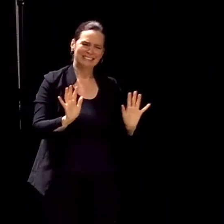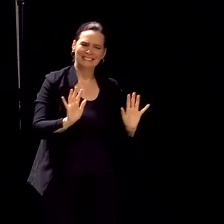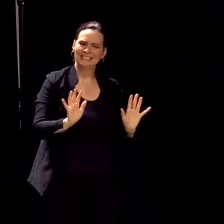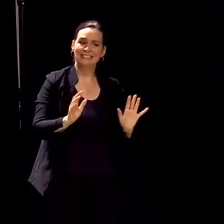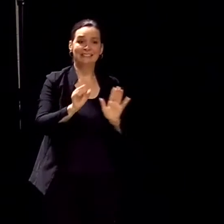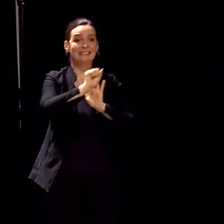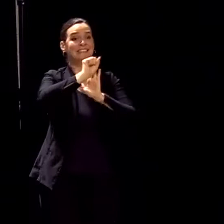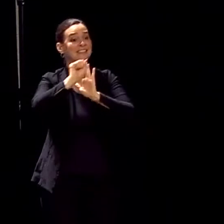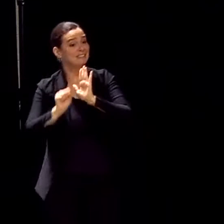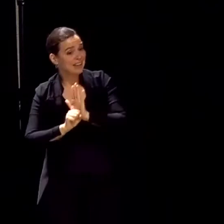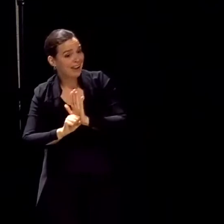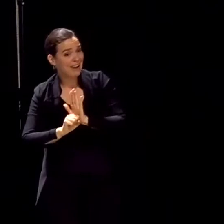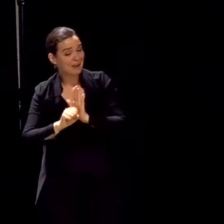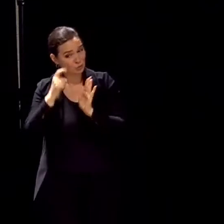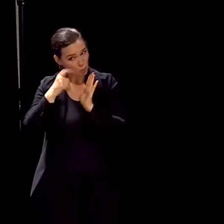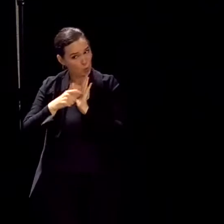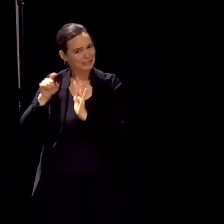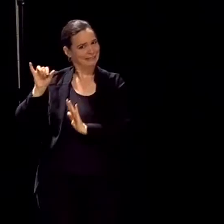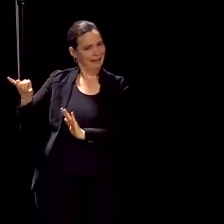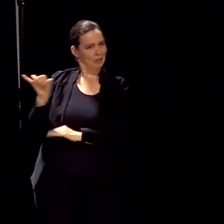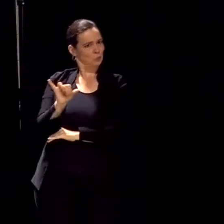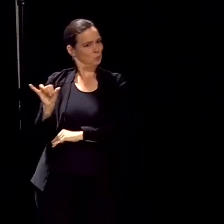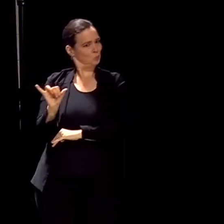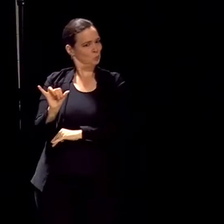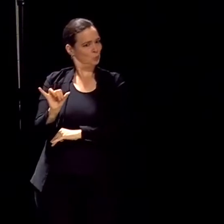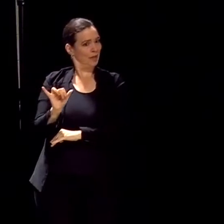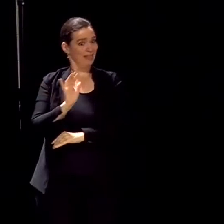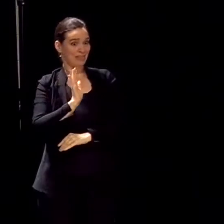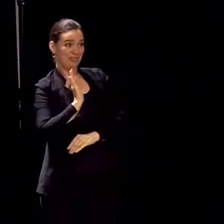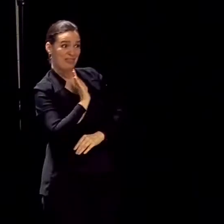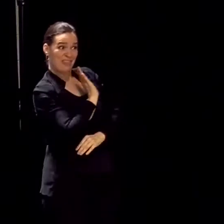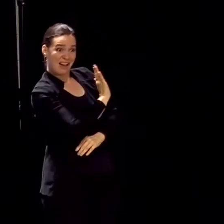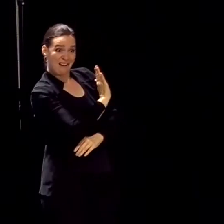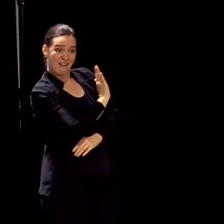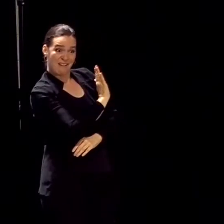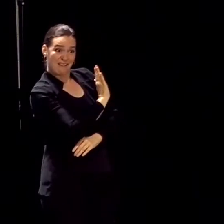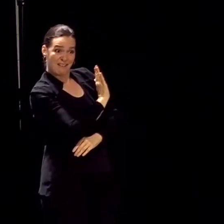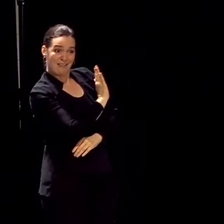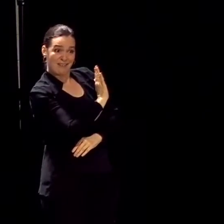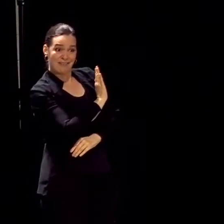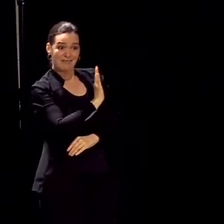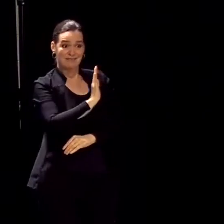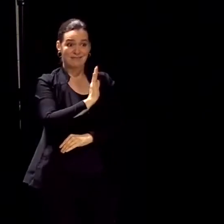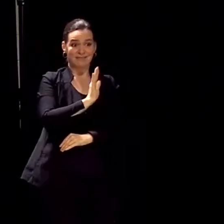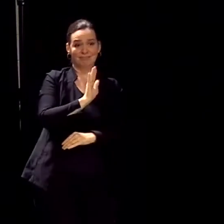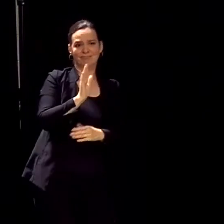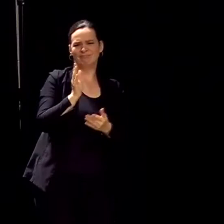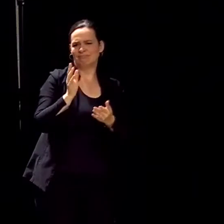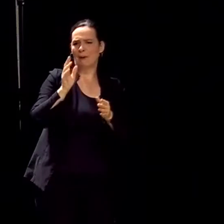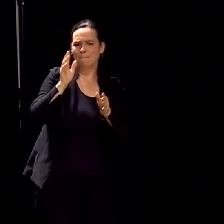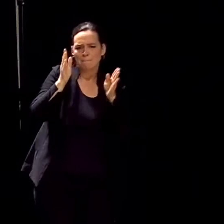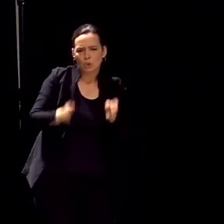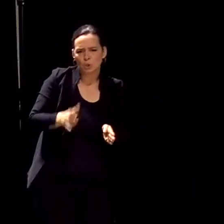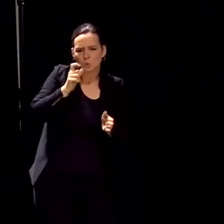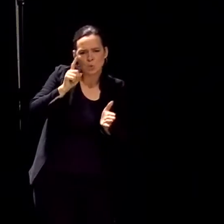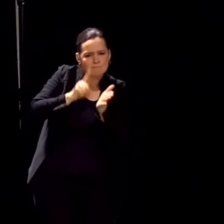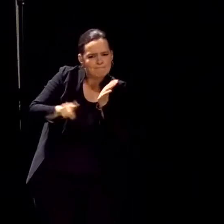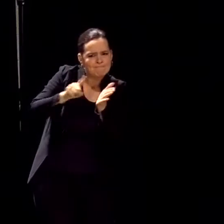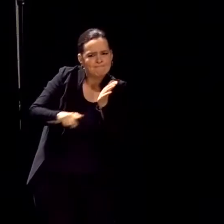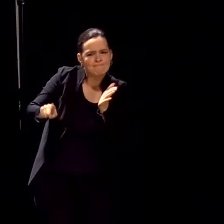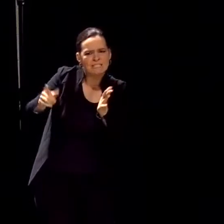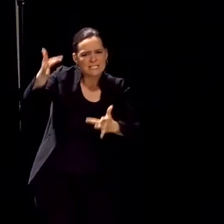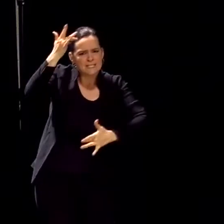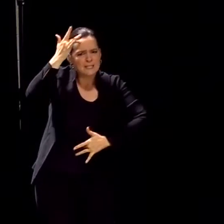their epidemiologists talk to our epidemiologists, and they look at this and compare them to other areas of the state. So there's